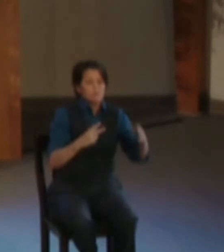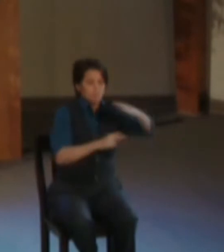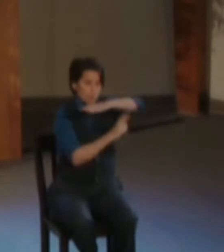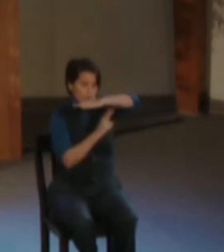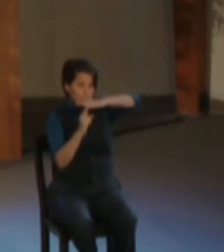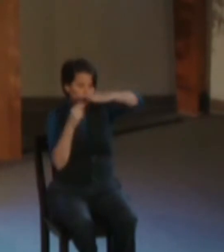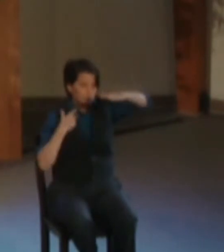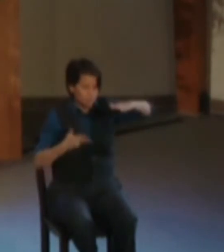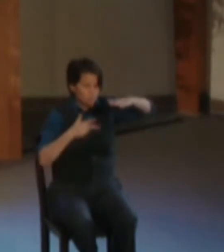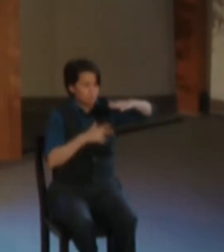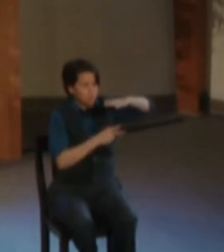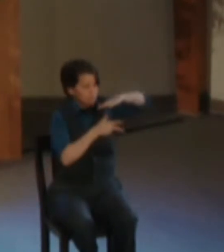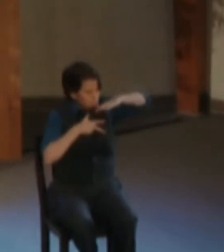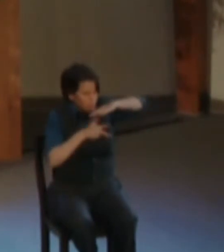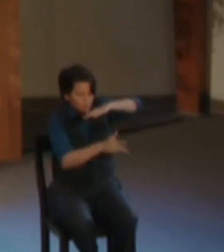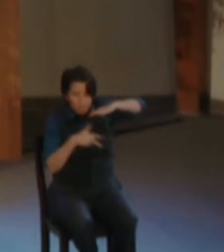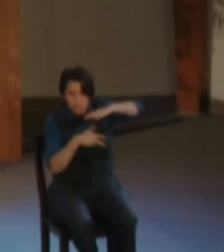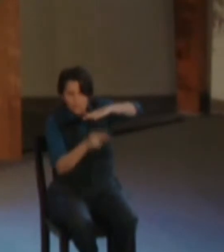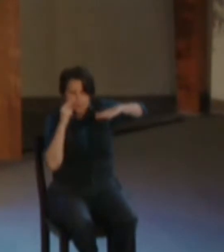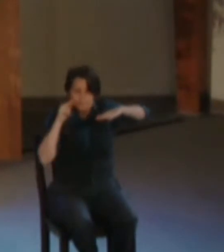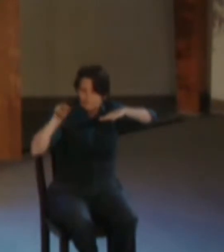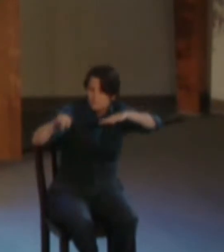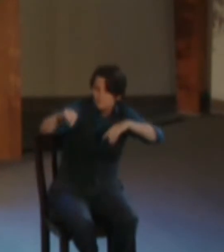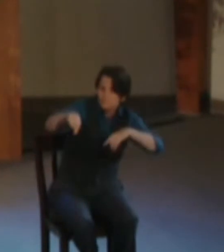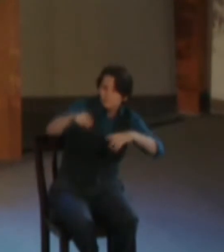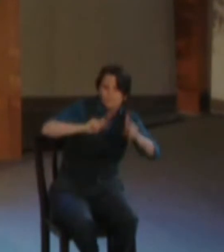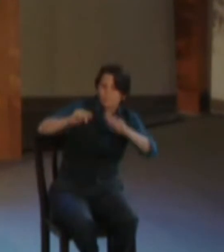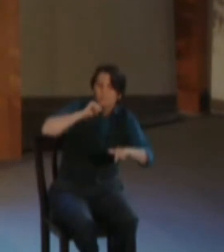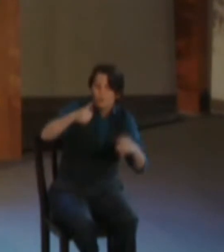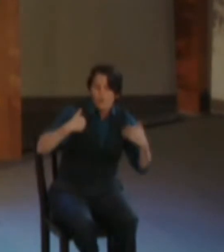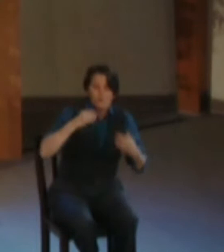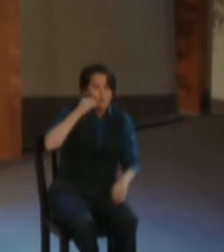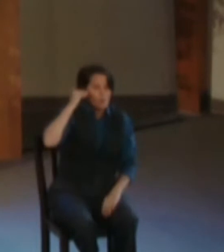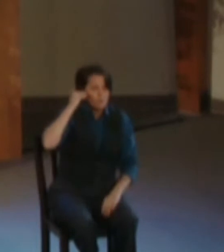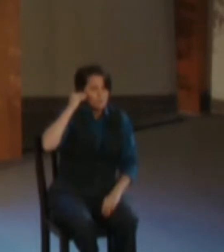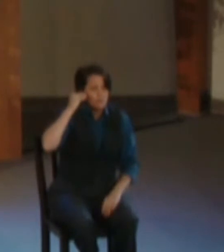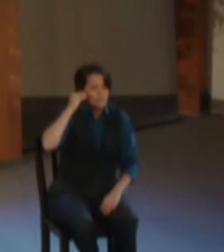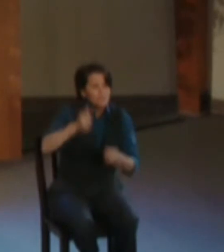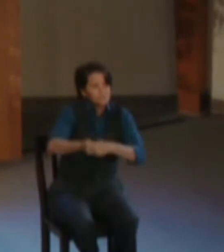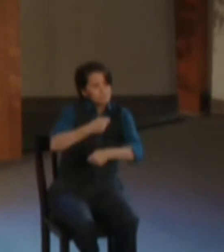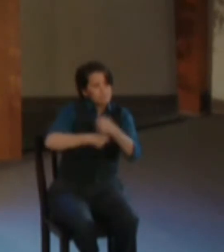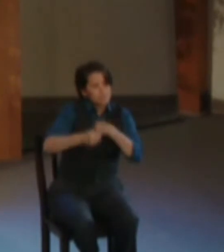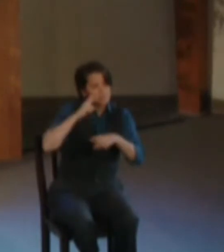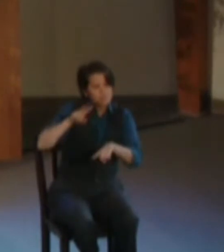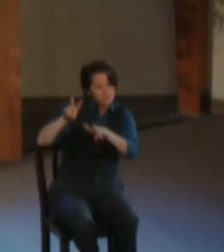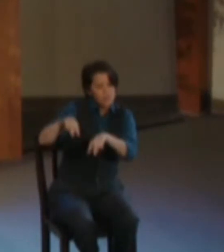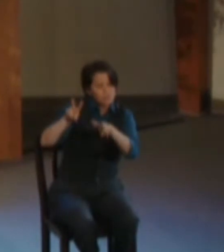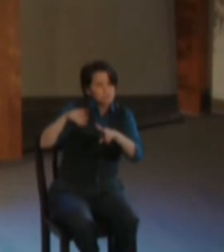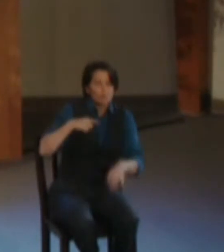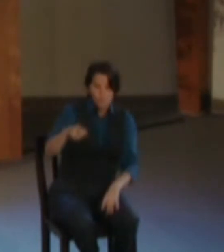other highway, instead of sitting in judgment of them, how about they're doing the best that they